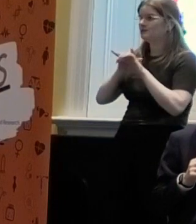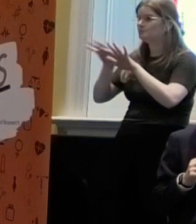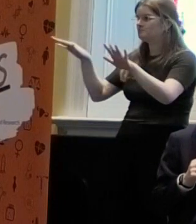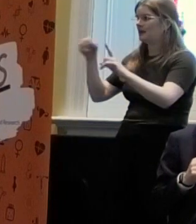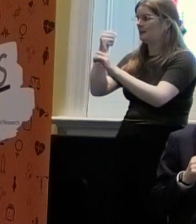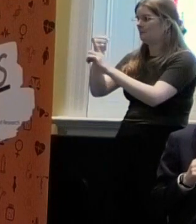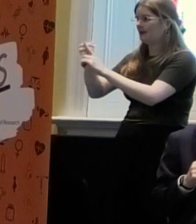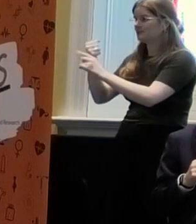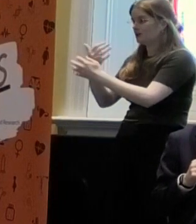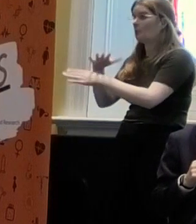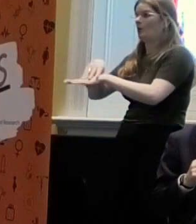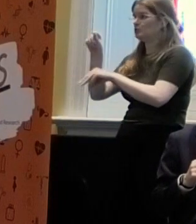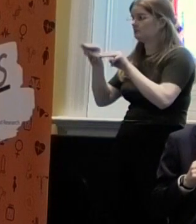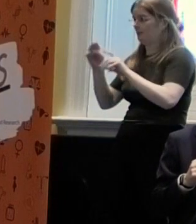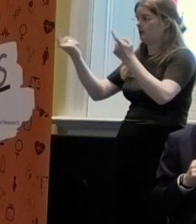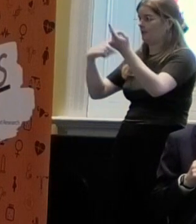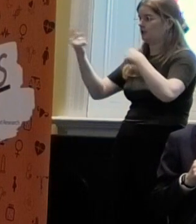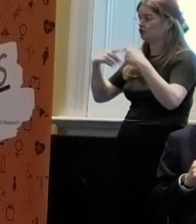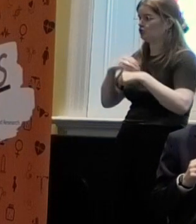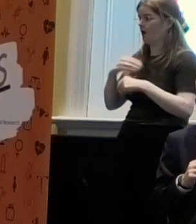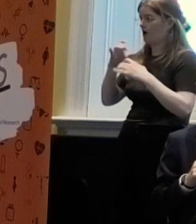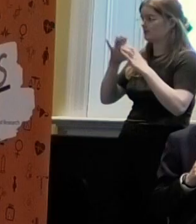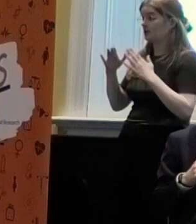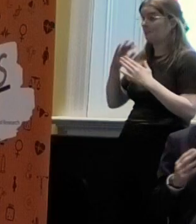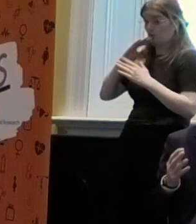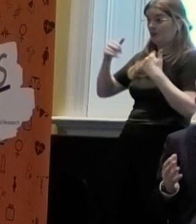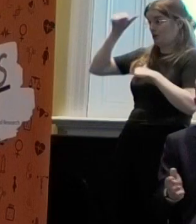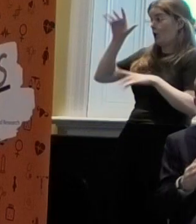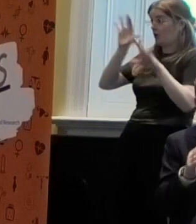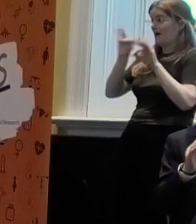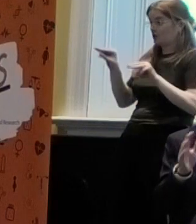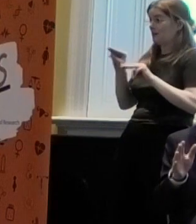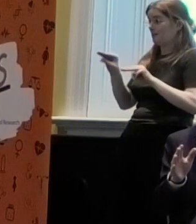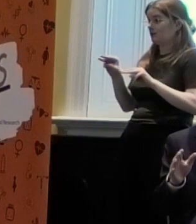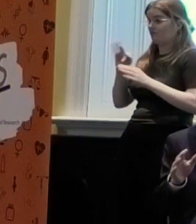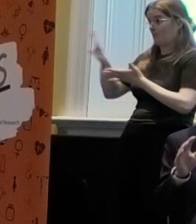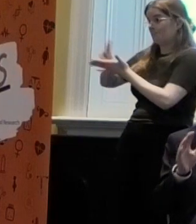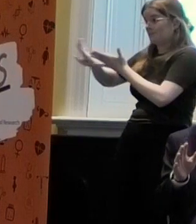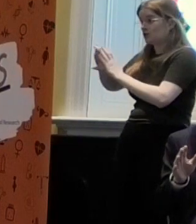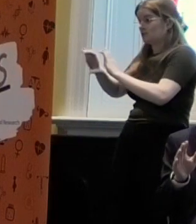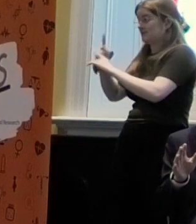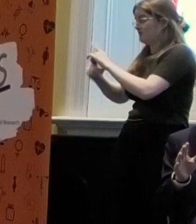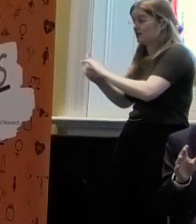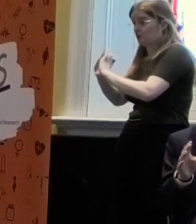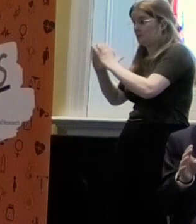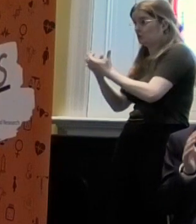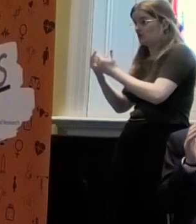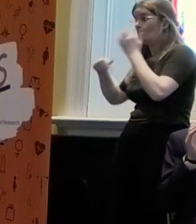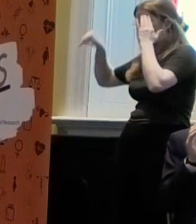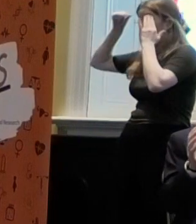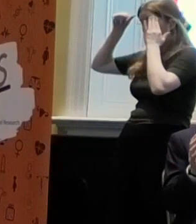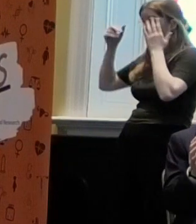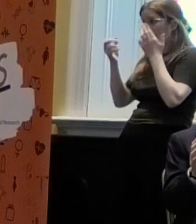of patients that attend at the Rotunda. So we know from caring for patients from marginalized, disadvantaged communities